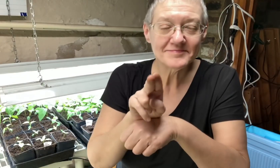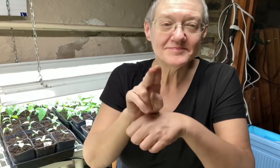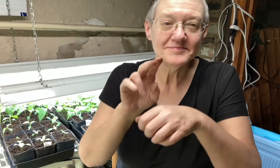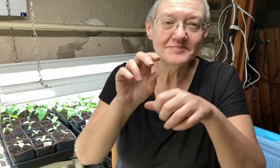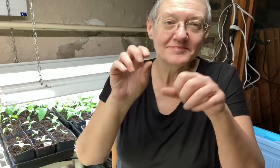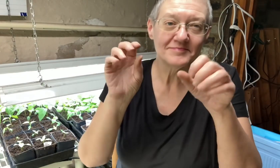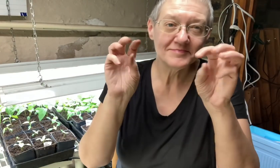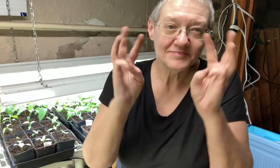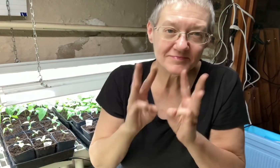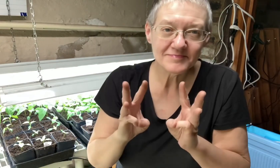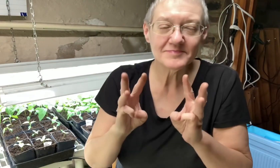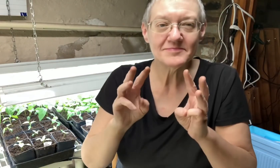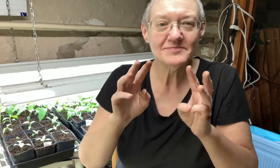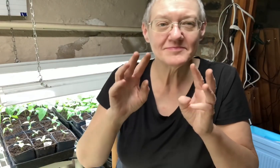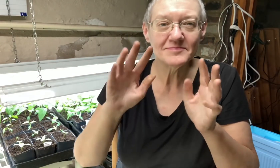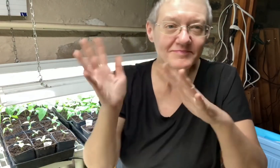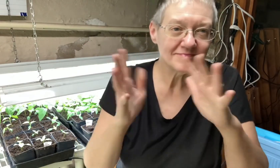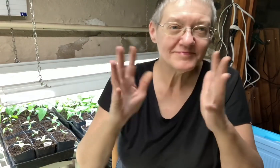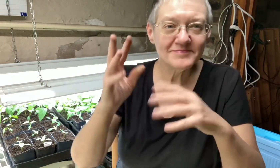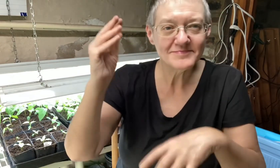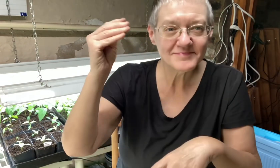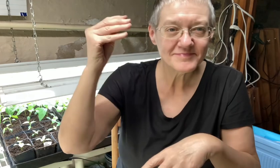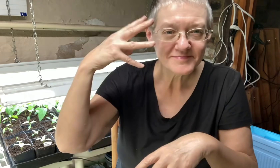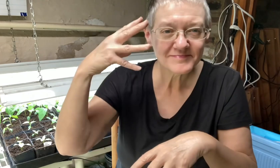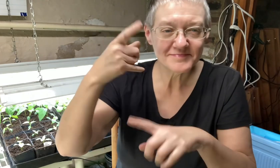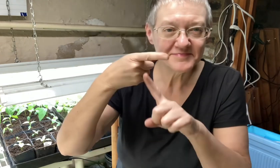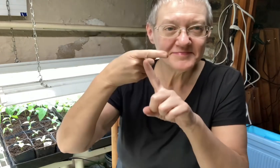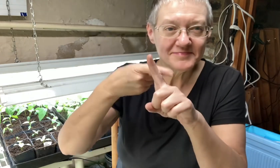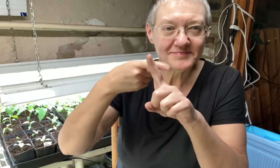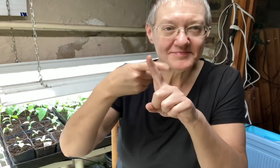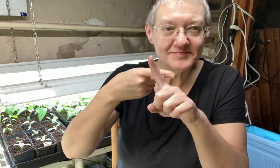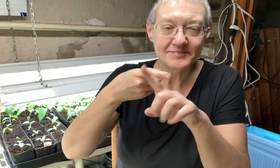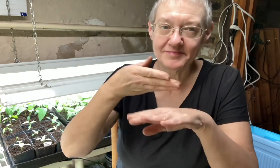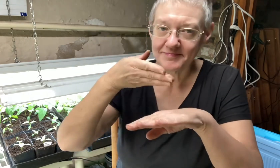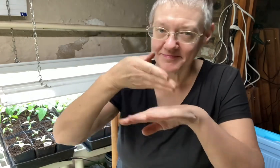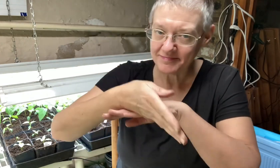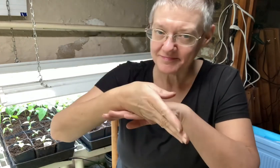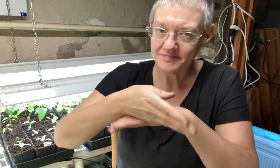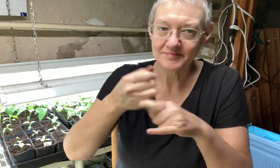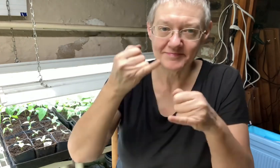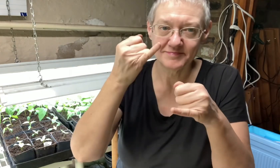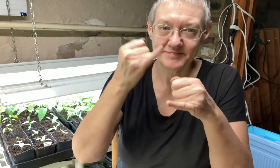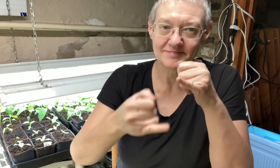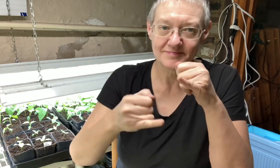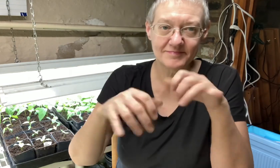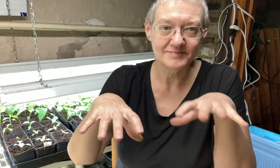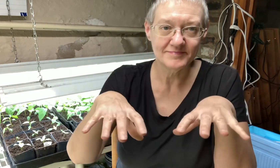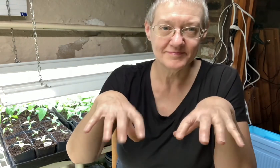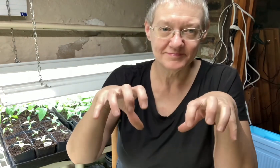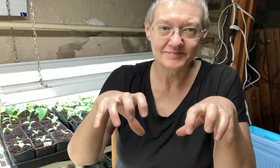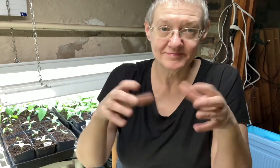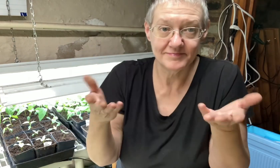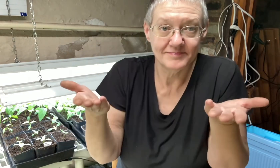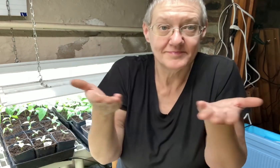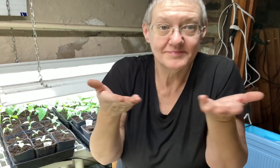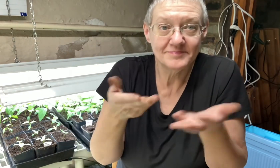Now I'm going to start hardening them off to get them used to the weather, the wind, the sun, and the temperature after our last